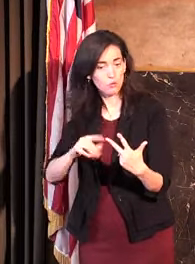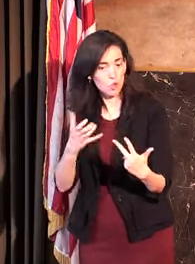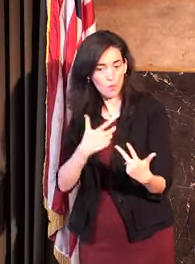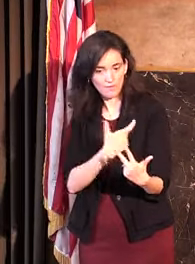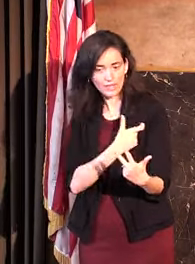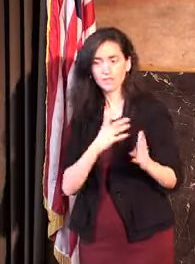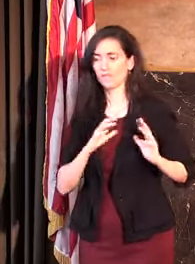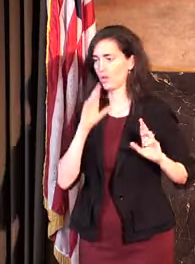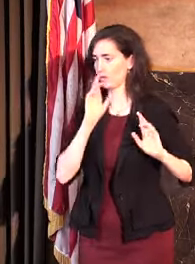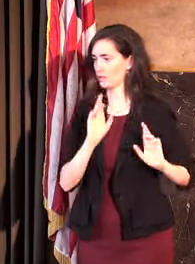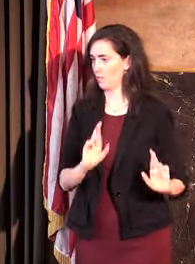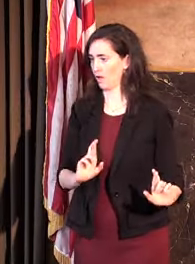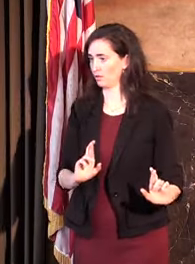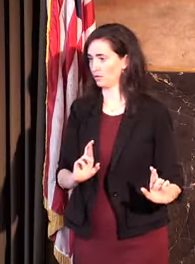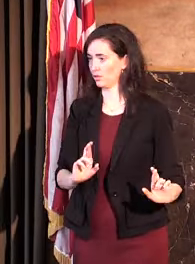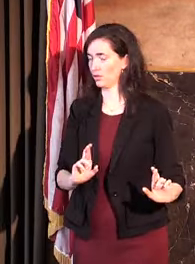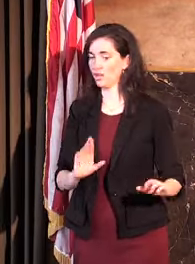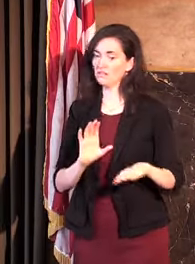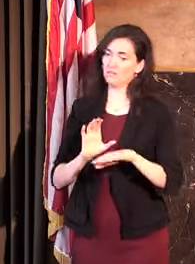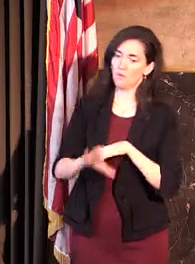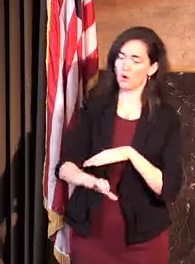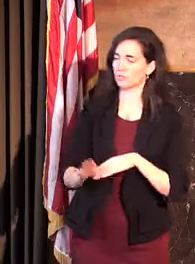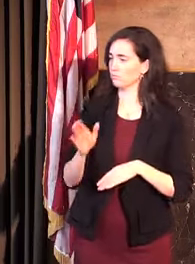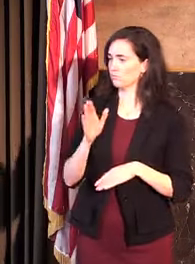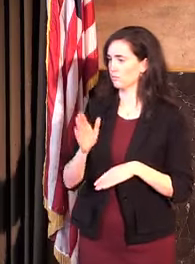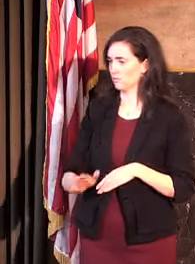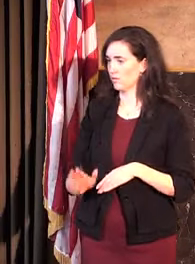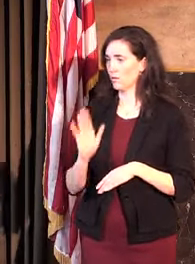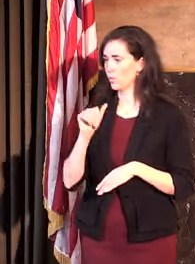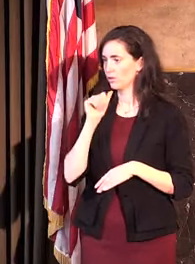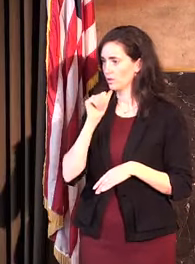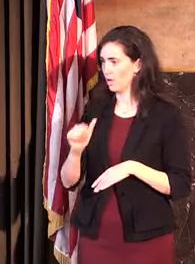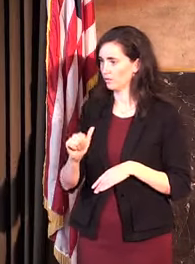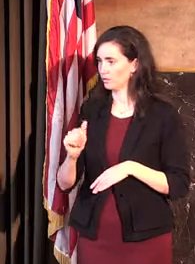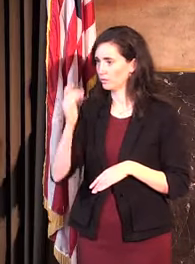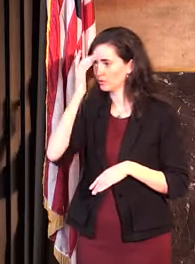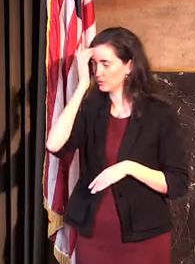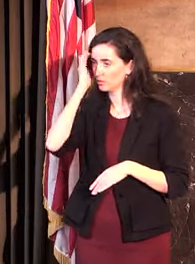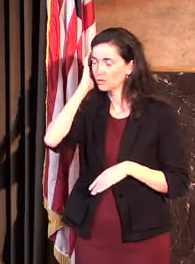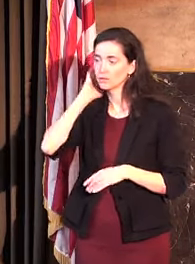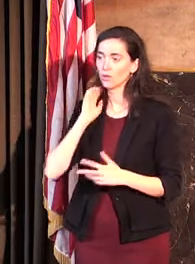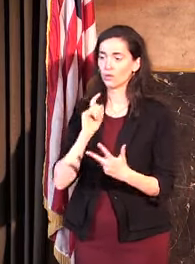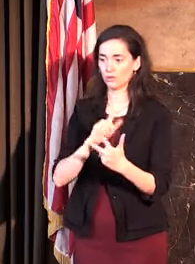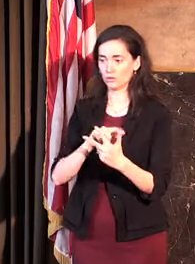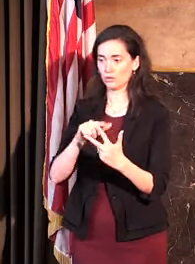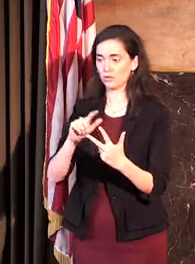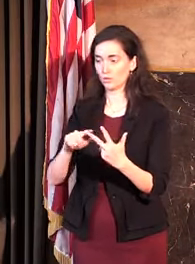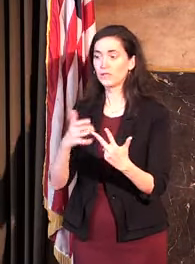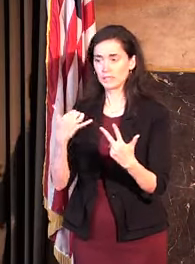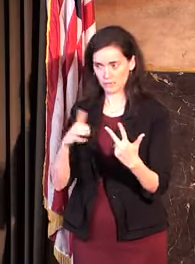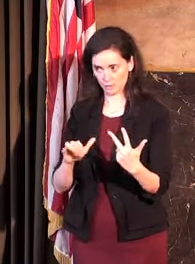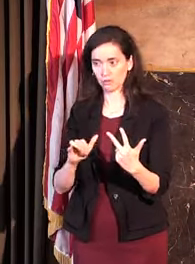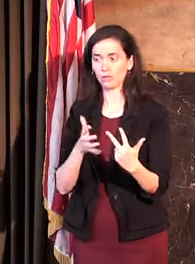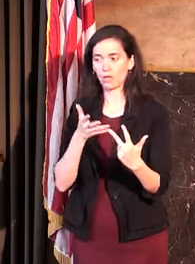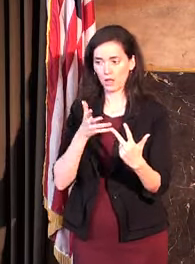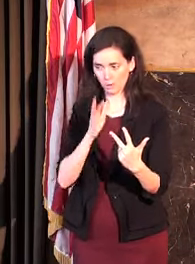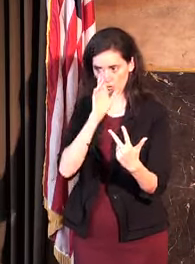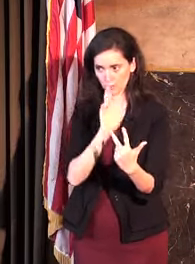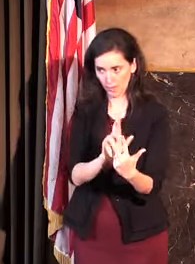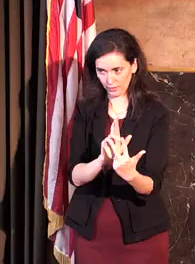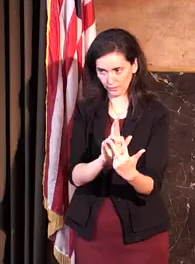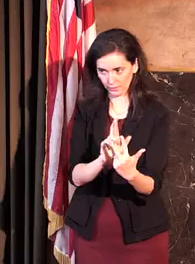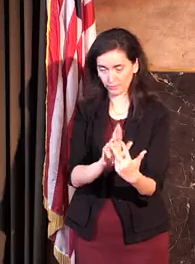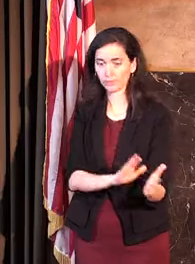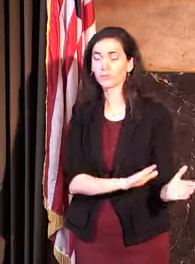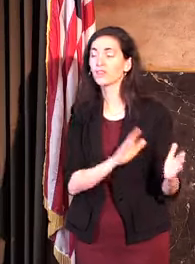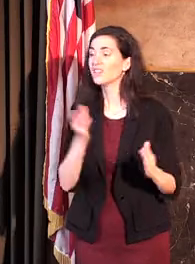change. So no one will ever be forced to get the vaccine against their will. Those exemptions are still there.